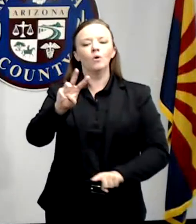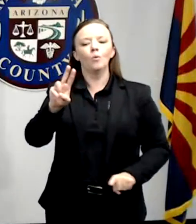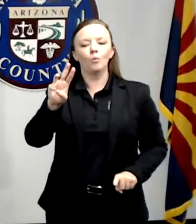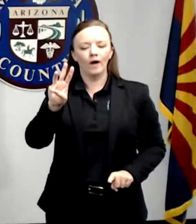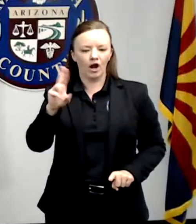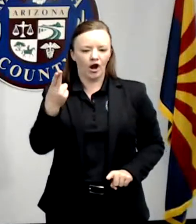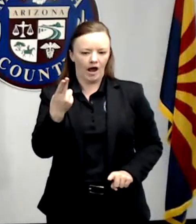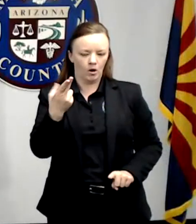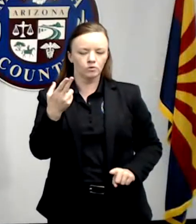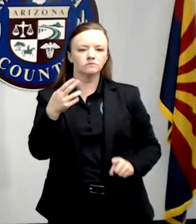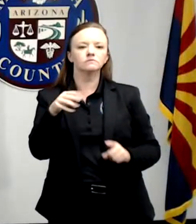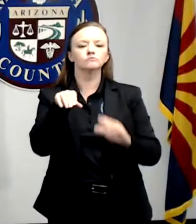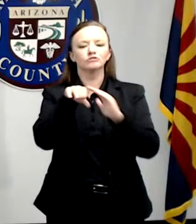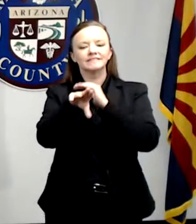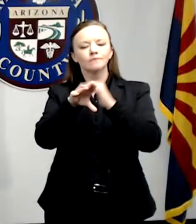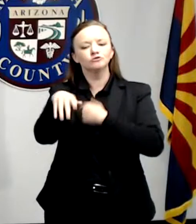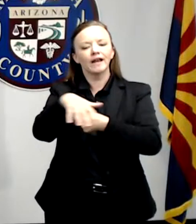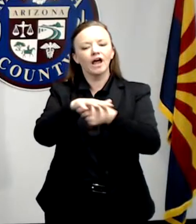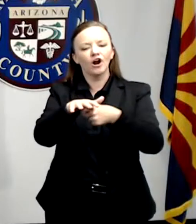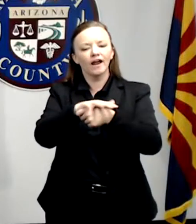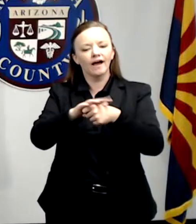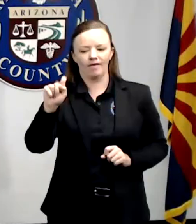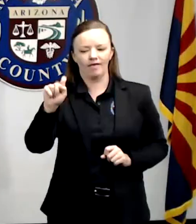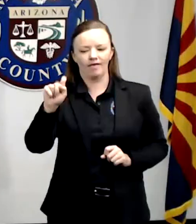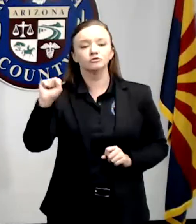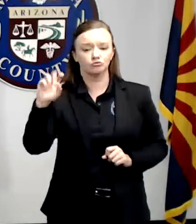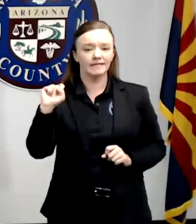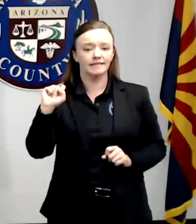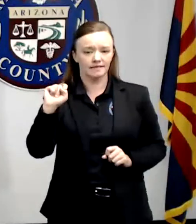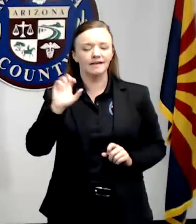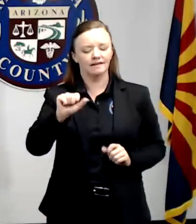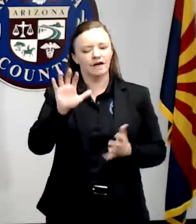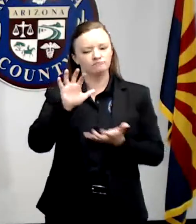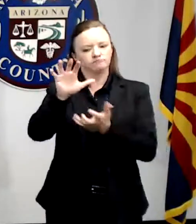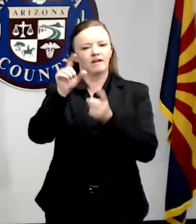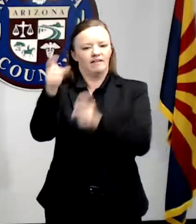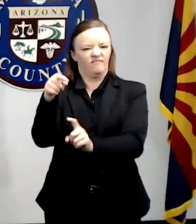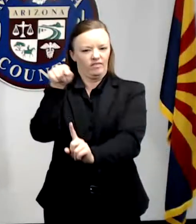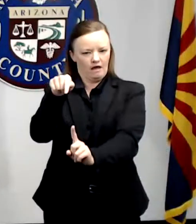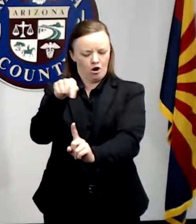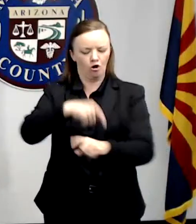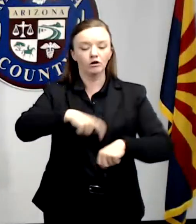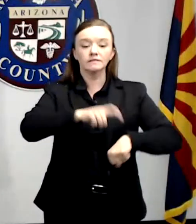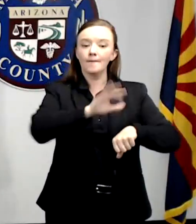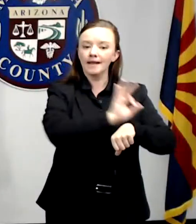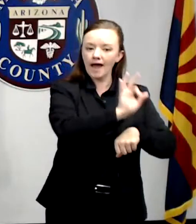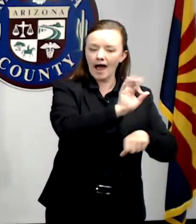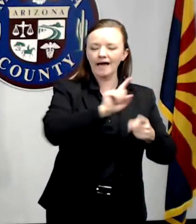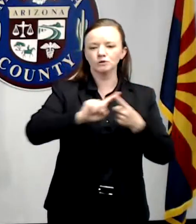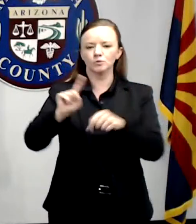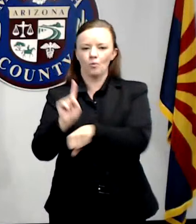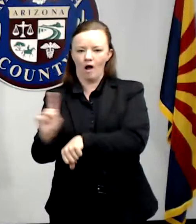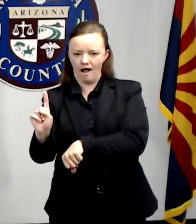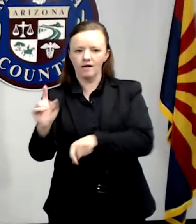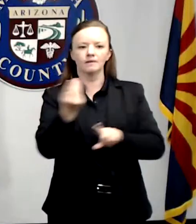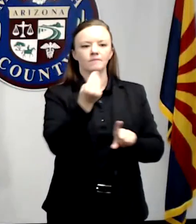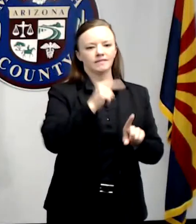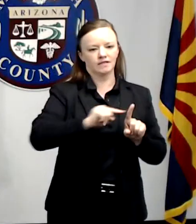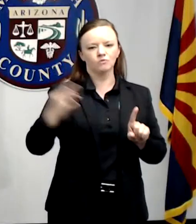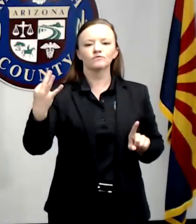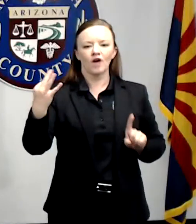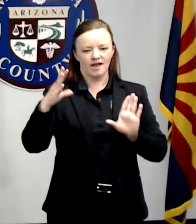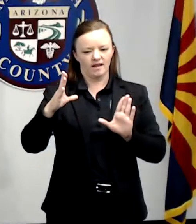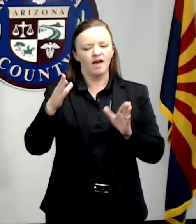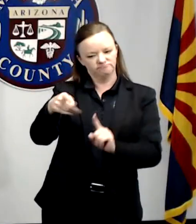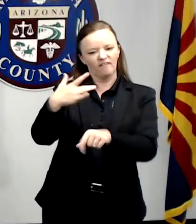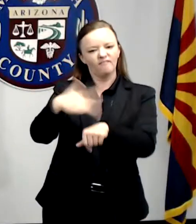reception area located at 16 from 9 a.m. to 1 p.m. Monday through Friday.